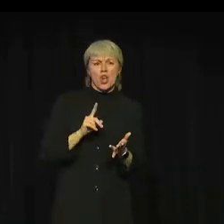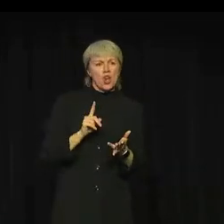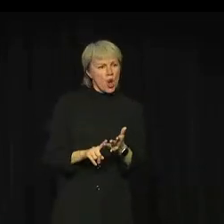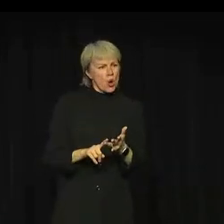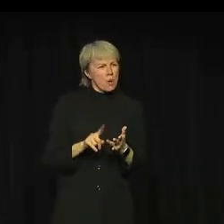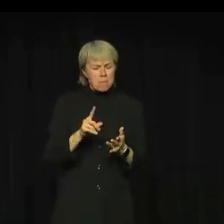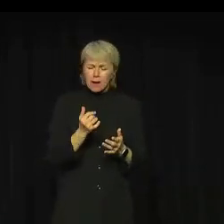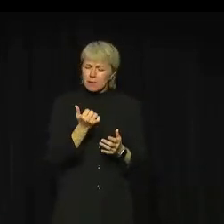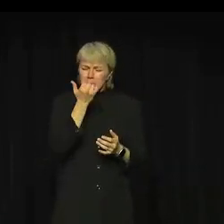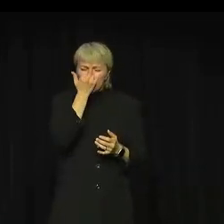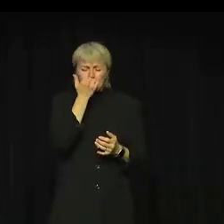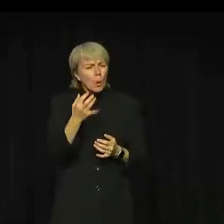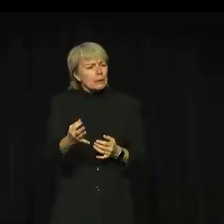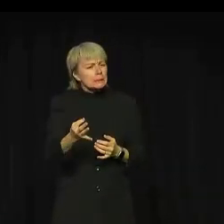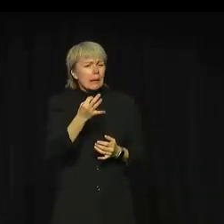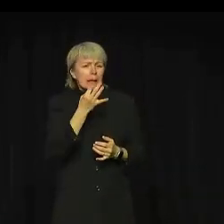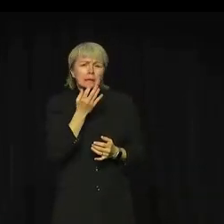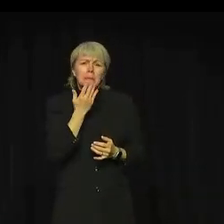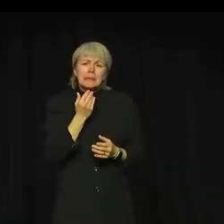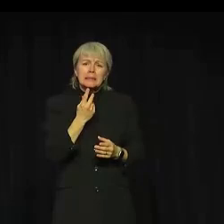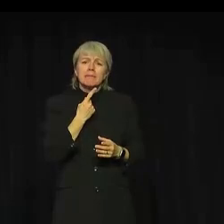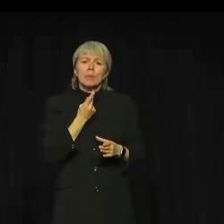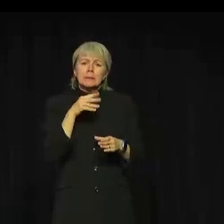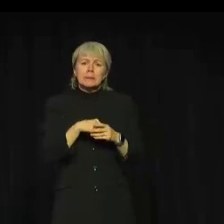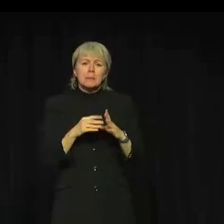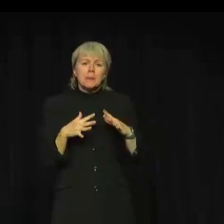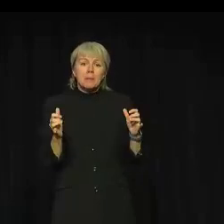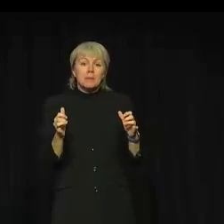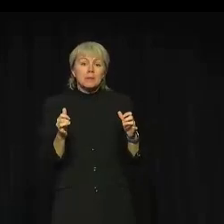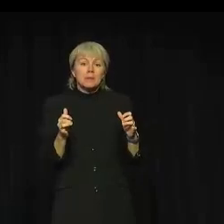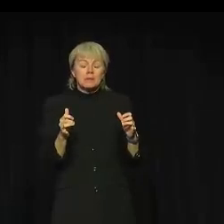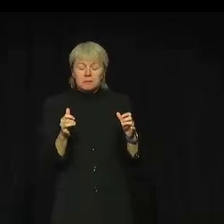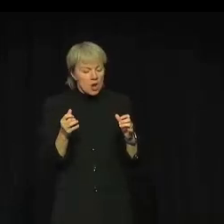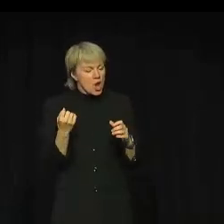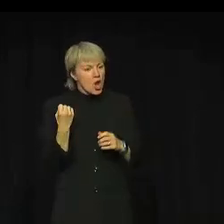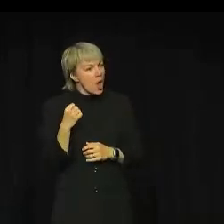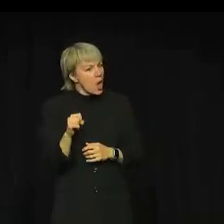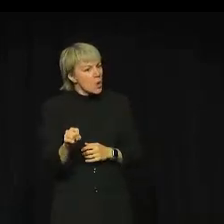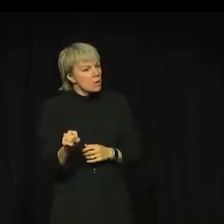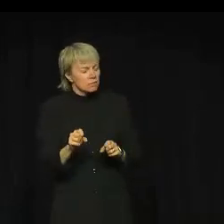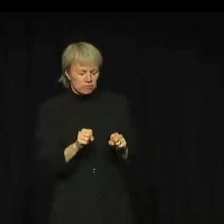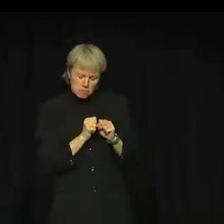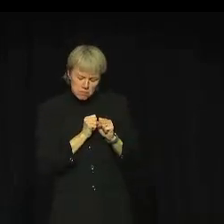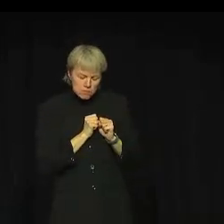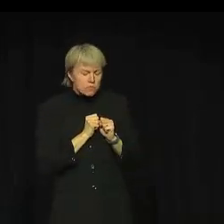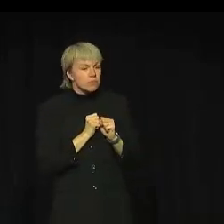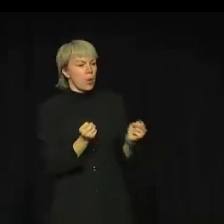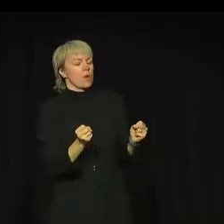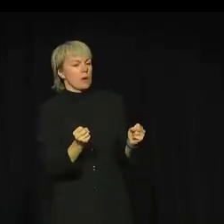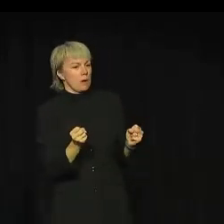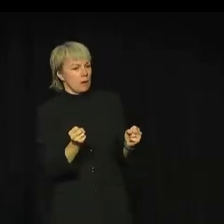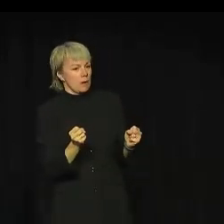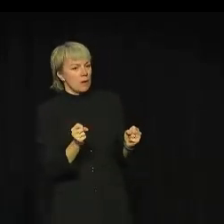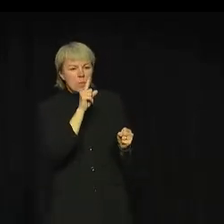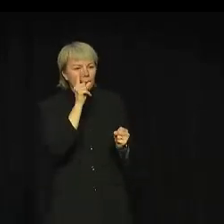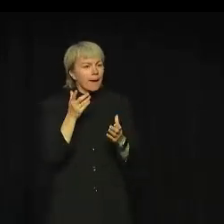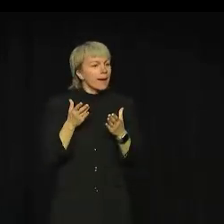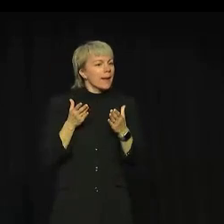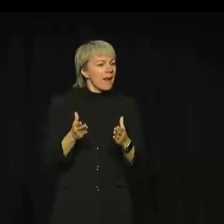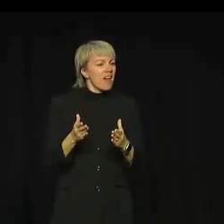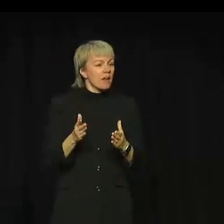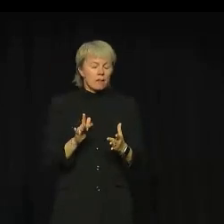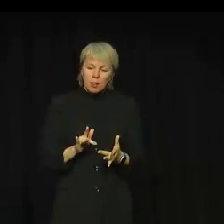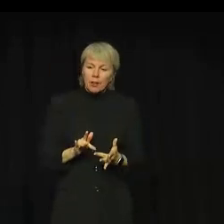and modest ask broke my heart. But we cannot allow our historically conservative and